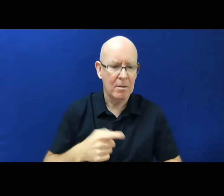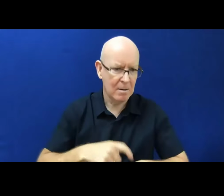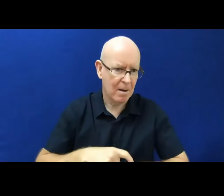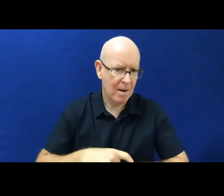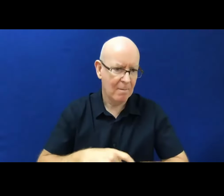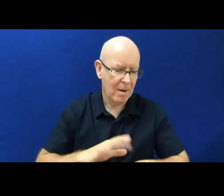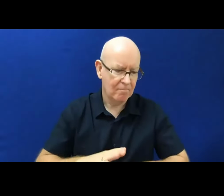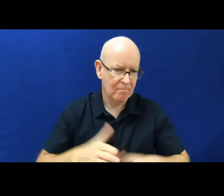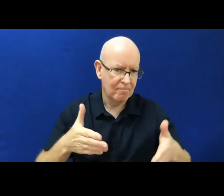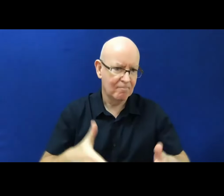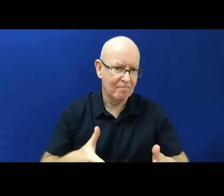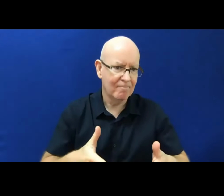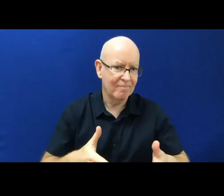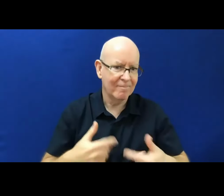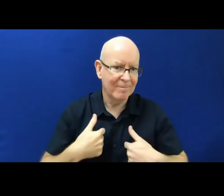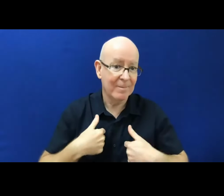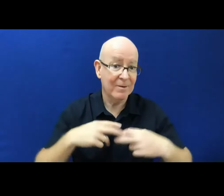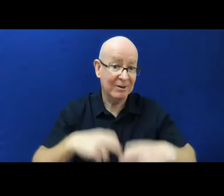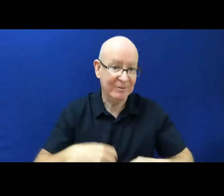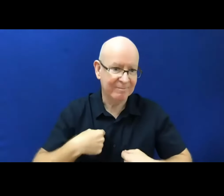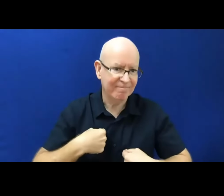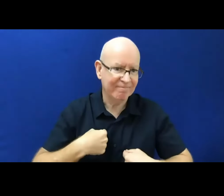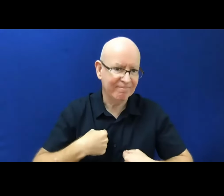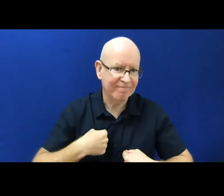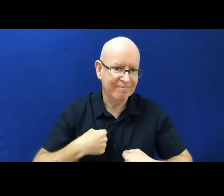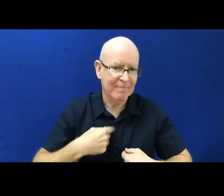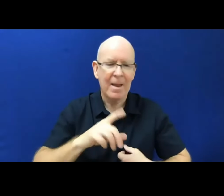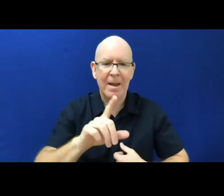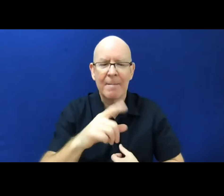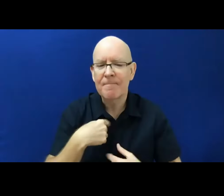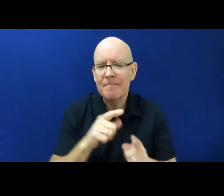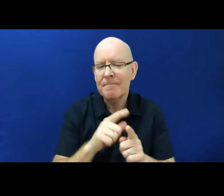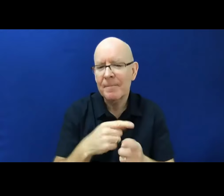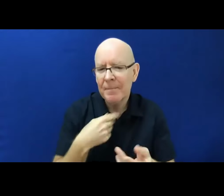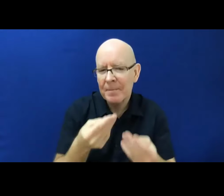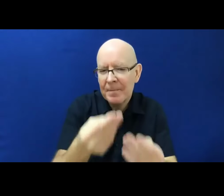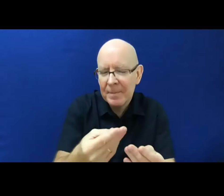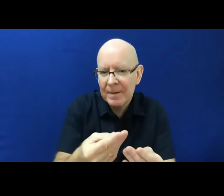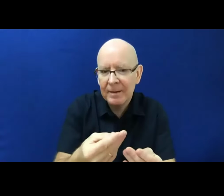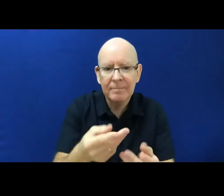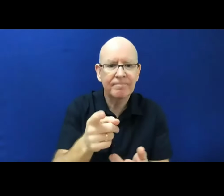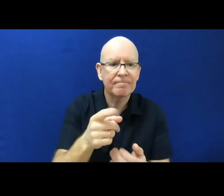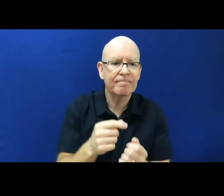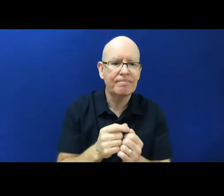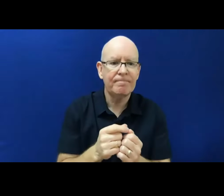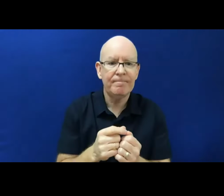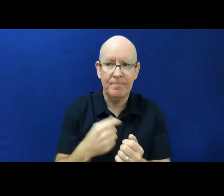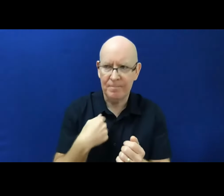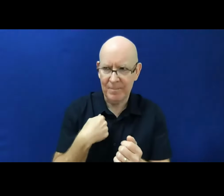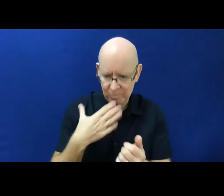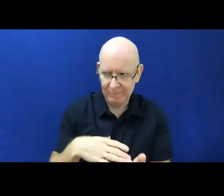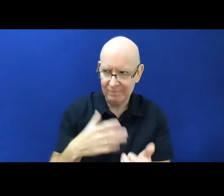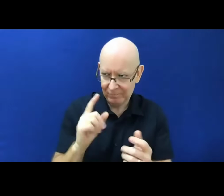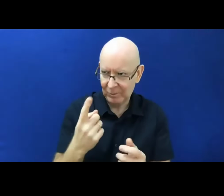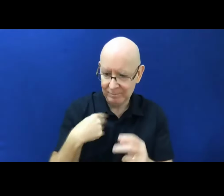not respond to changes all the time. I will give you a quick